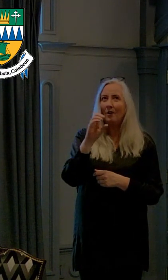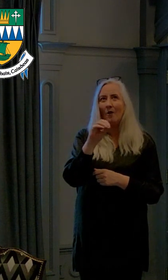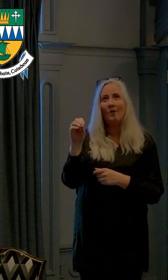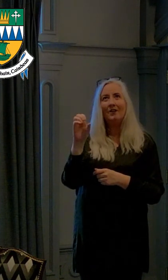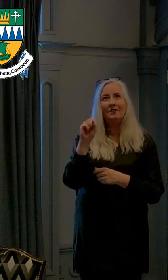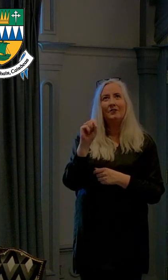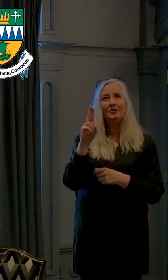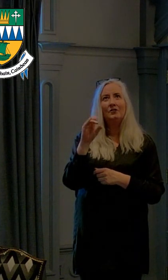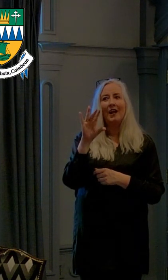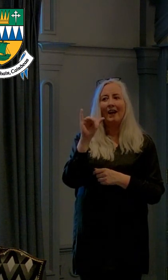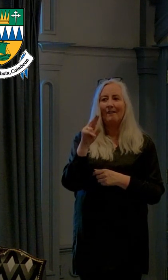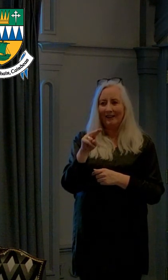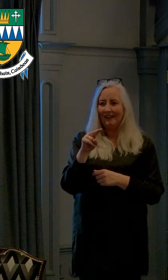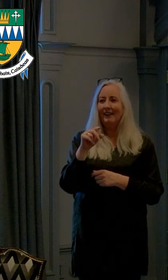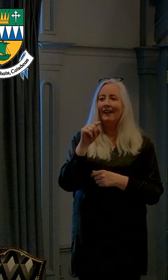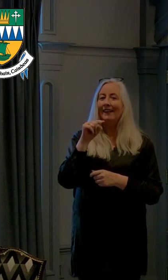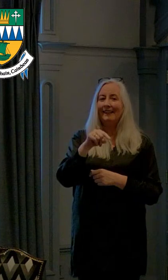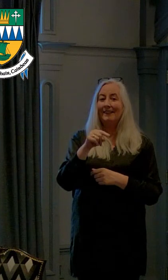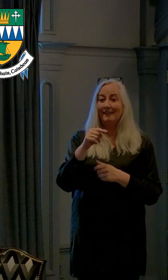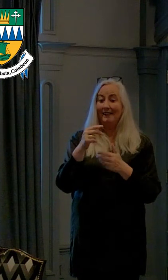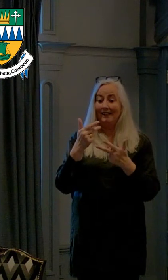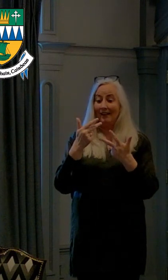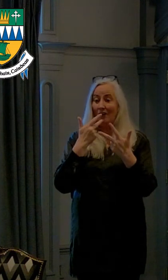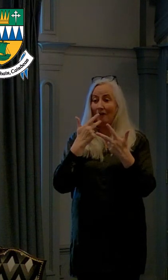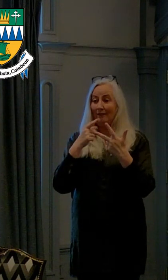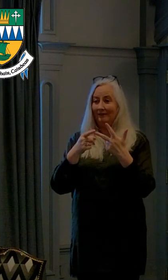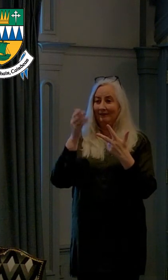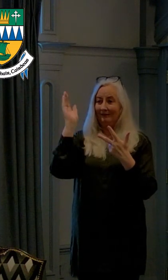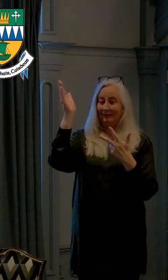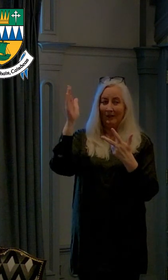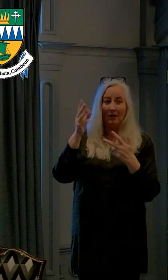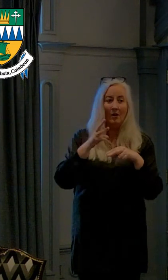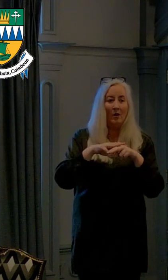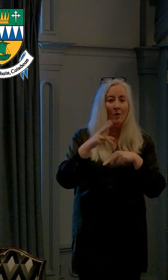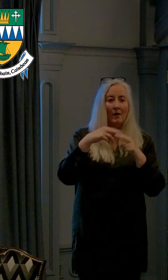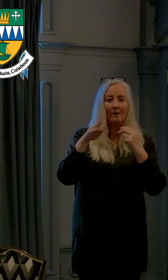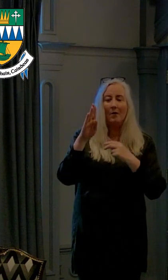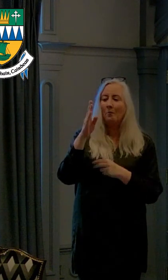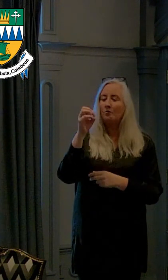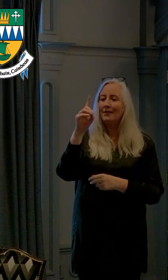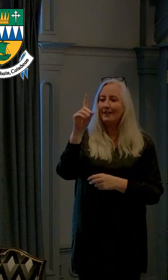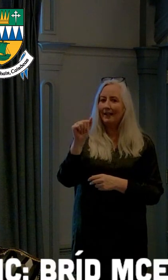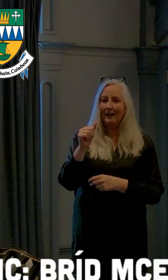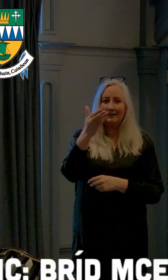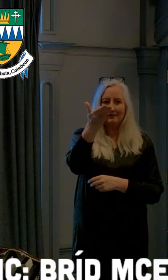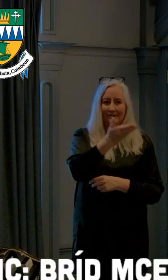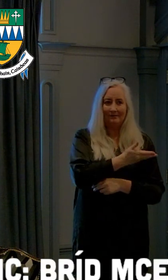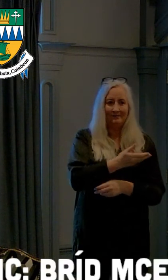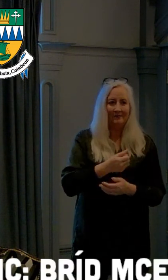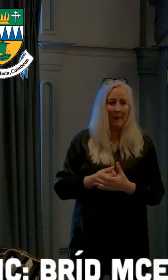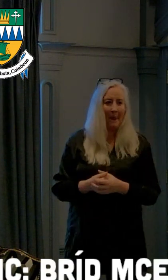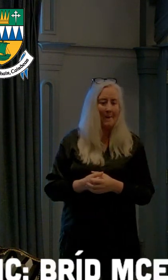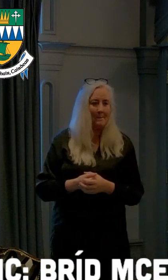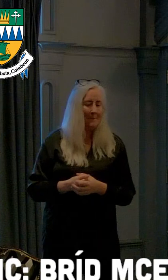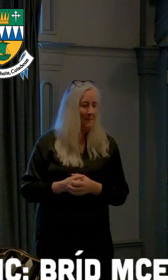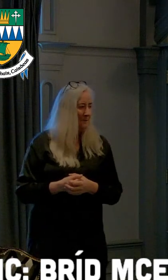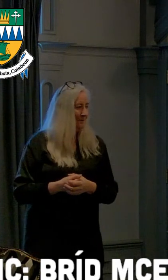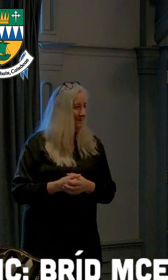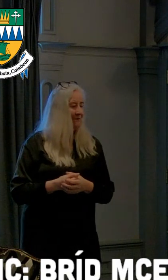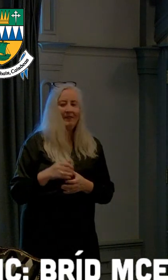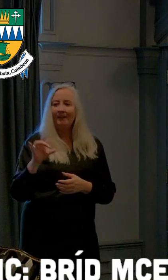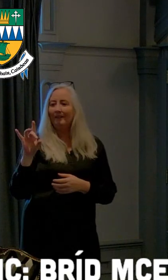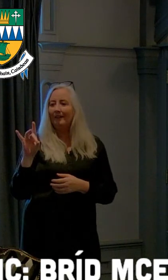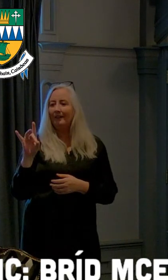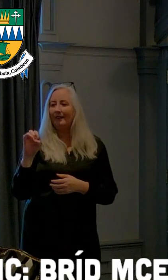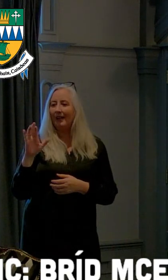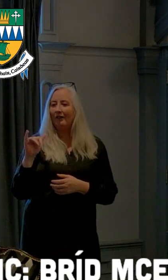this part of the afternoon session. So I'm just going to welcome Breeda up to the podium here, and Breed will be followed